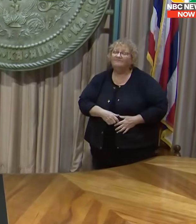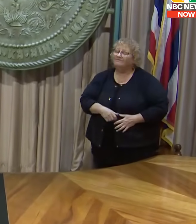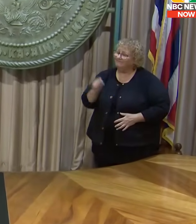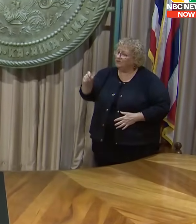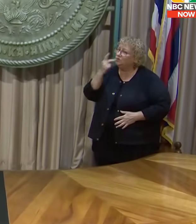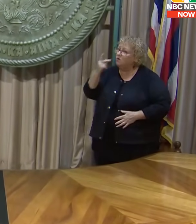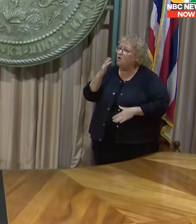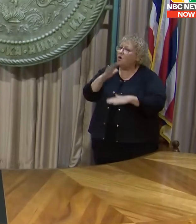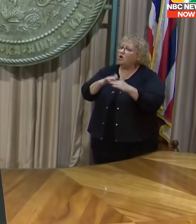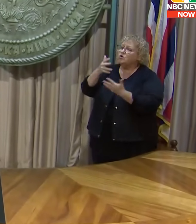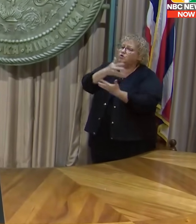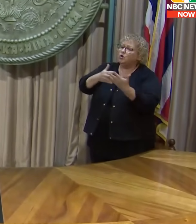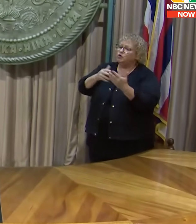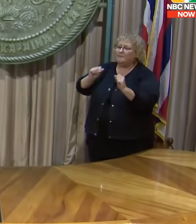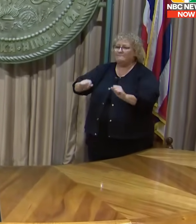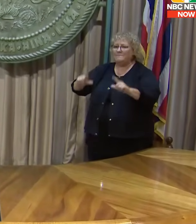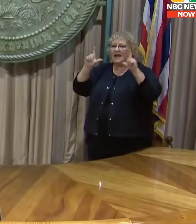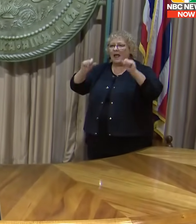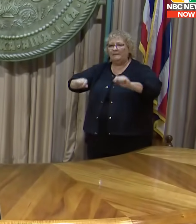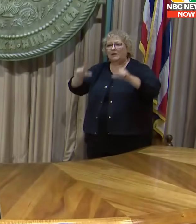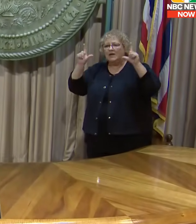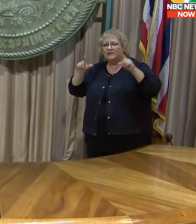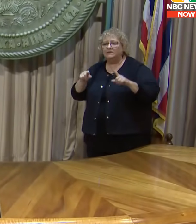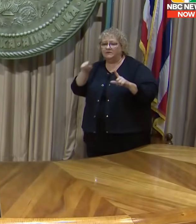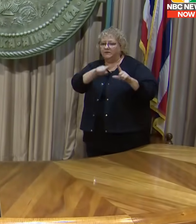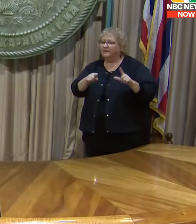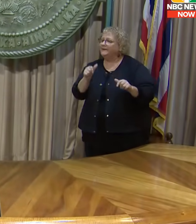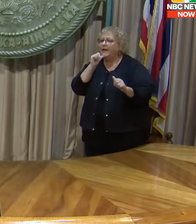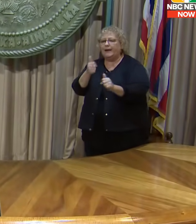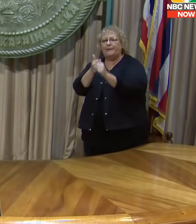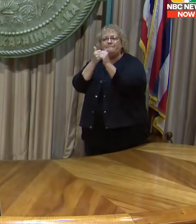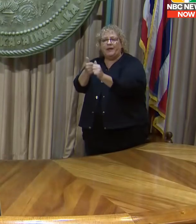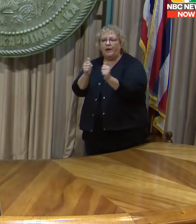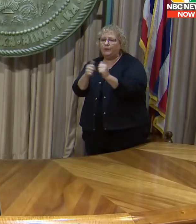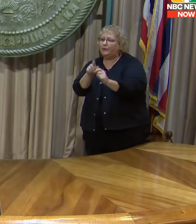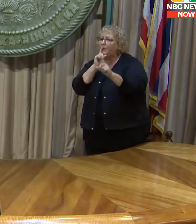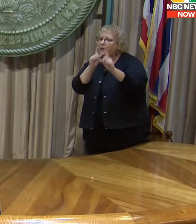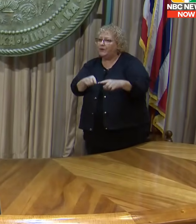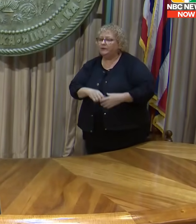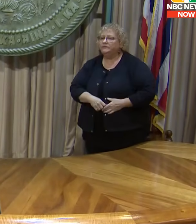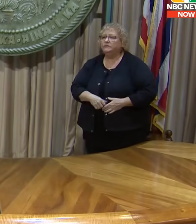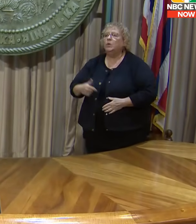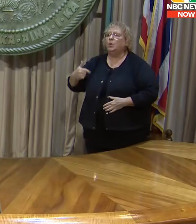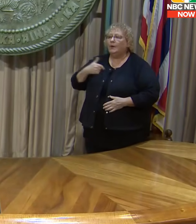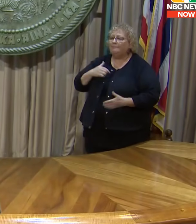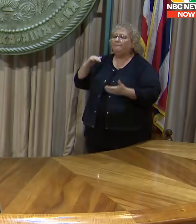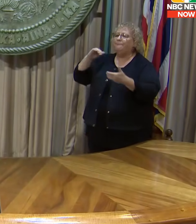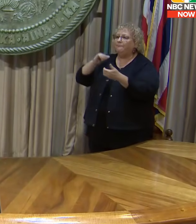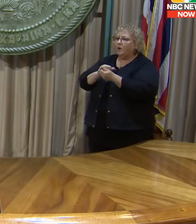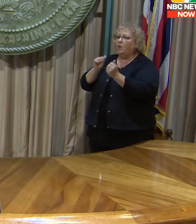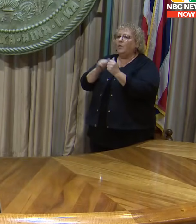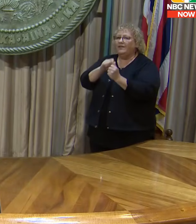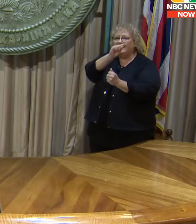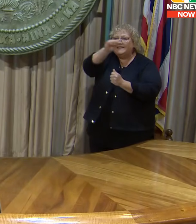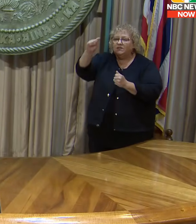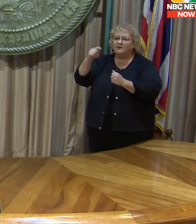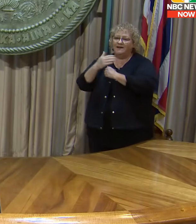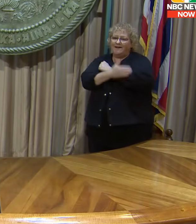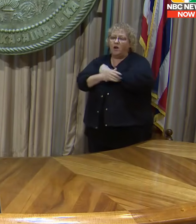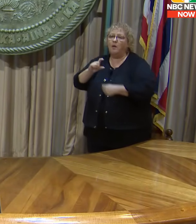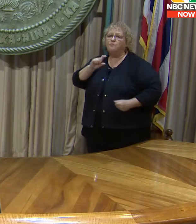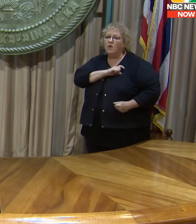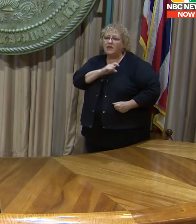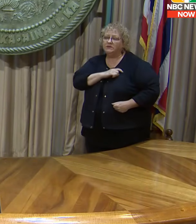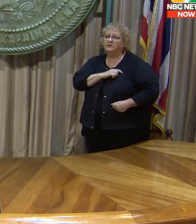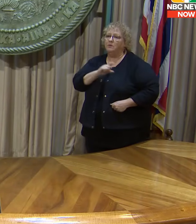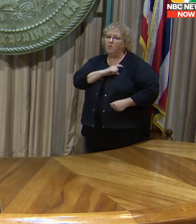examples on social media of people not complying. We are working with the counties, county police departments